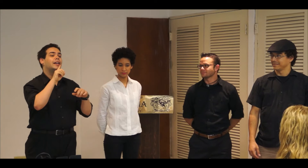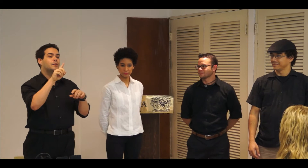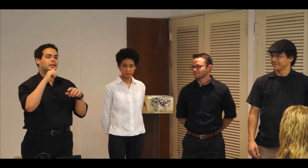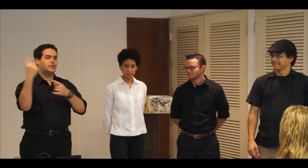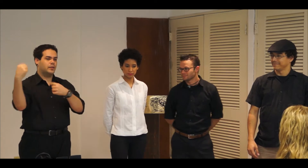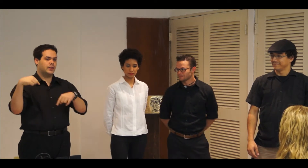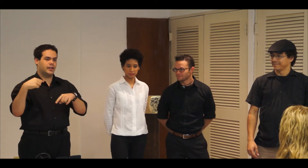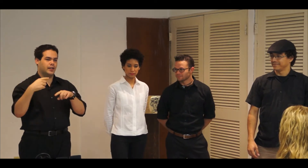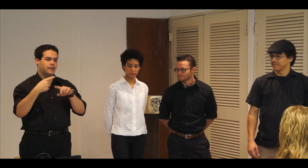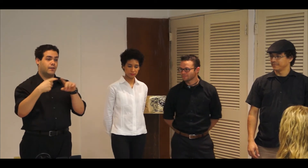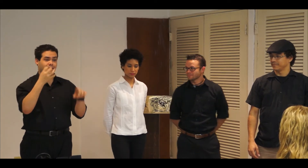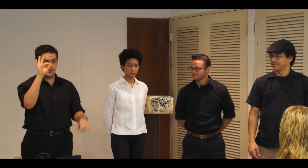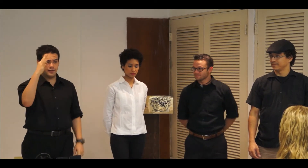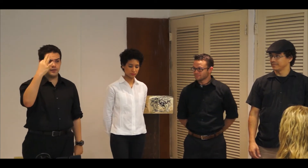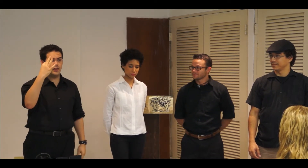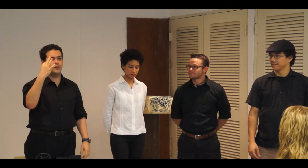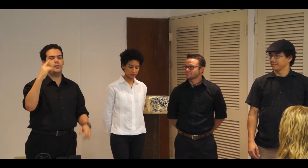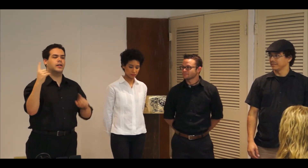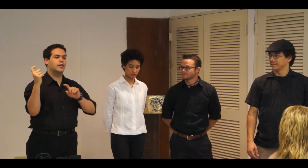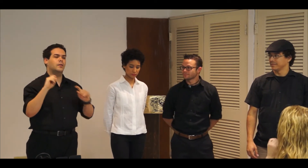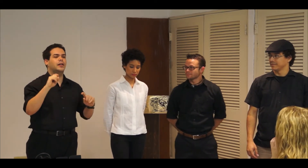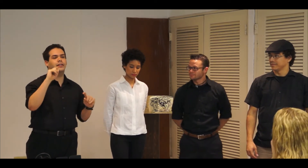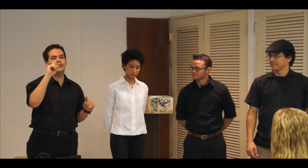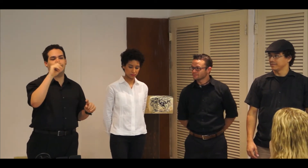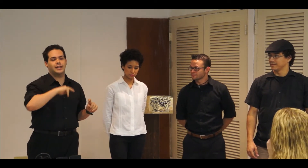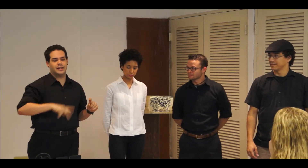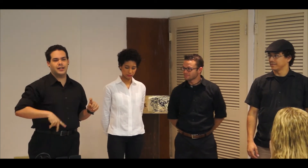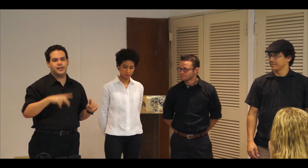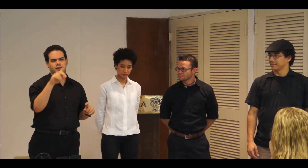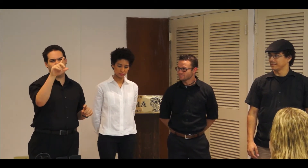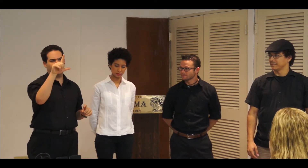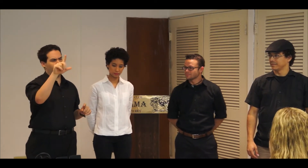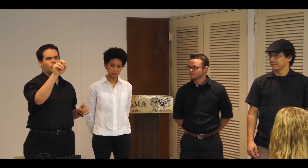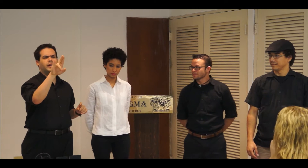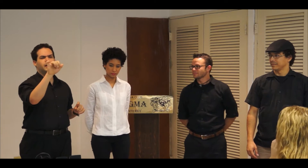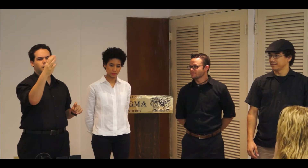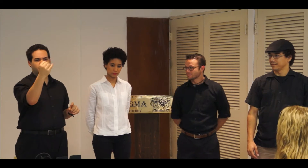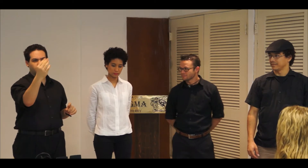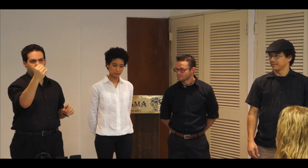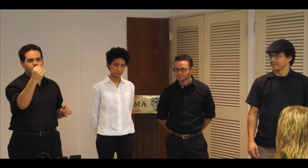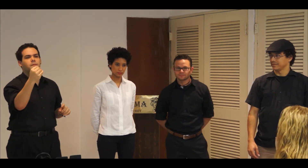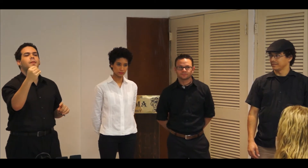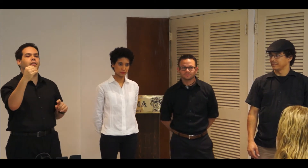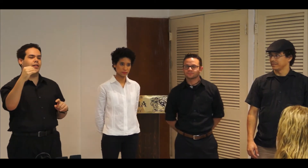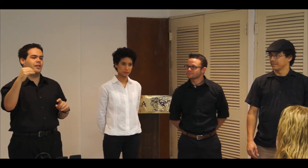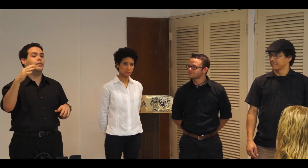Originalmente vino de Francia y fue un regalo de parte del rey Luis XIV Y fue